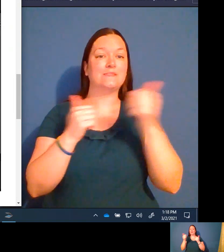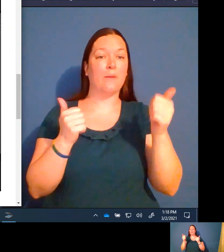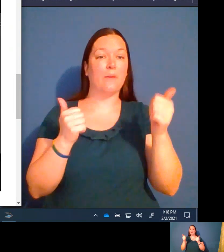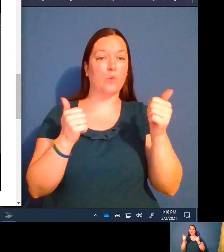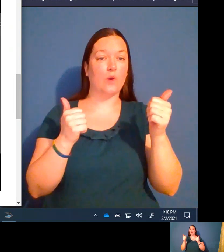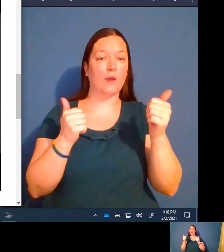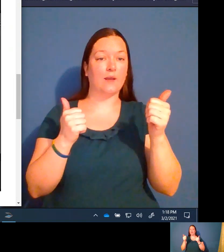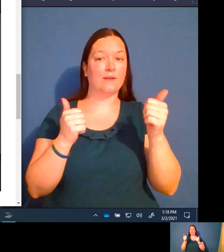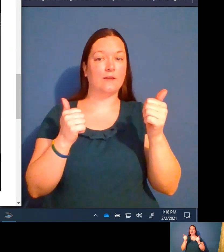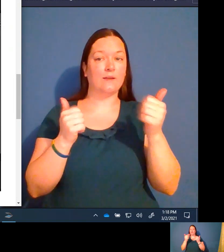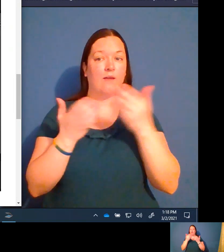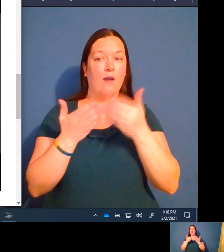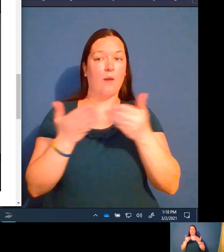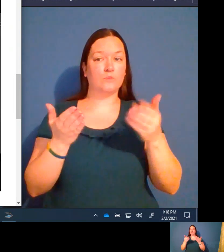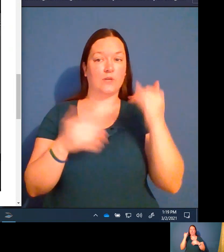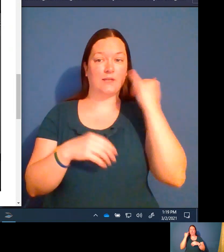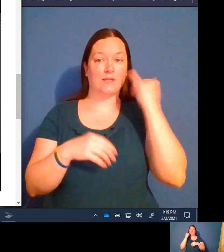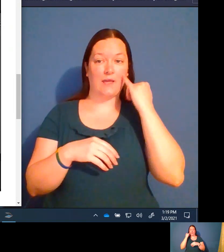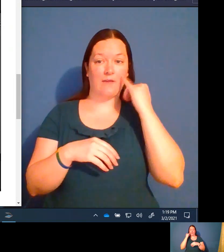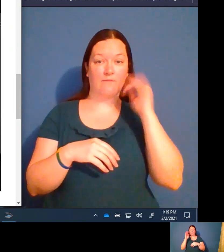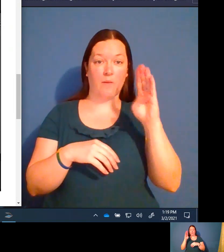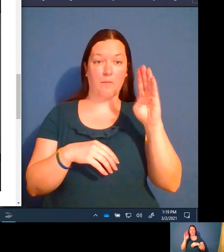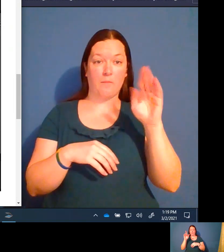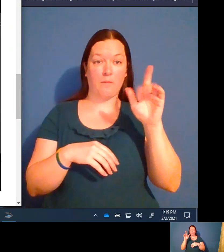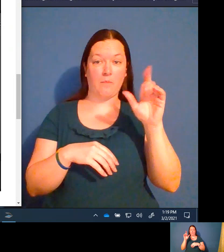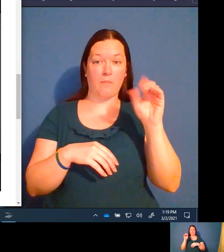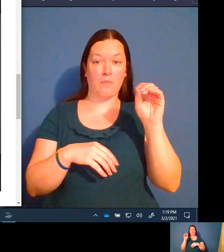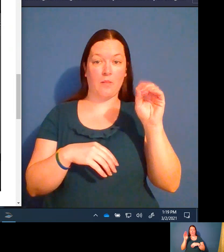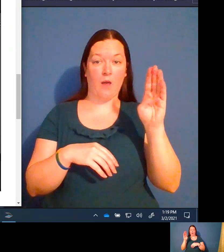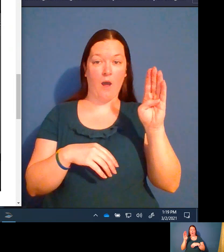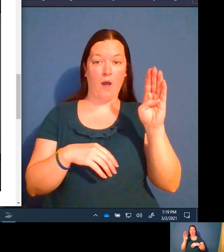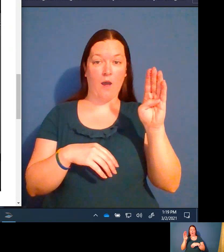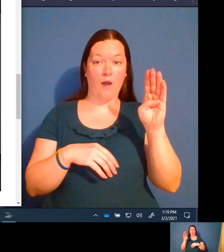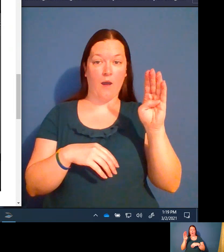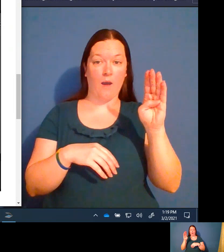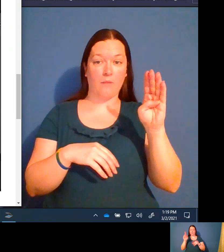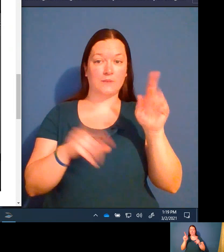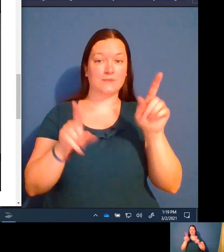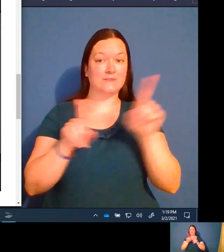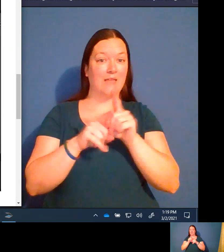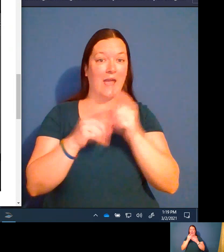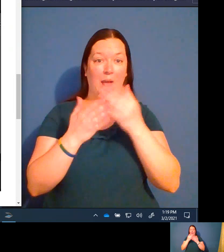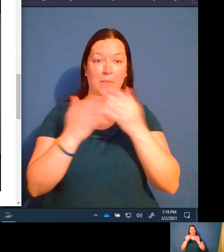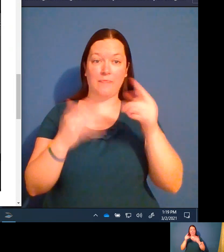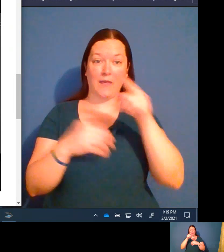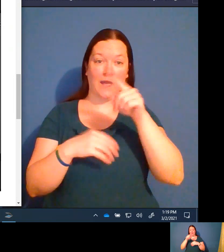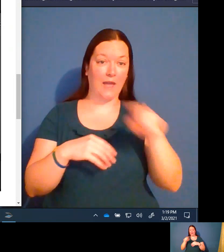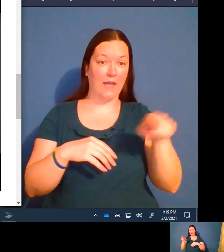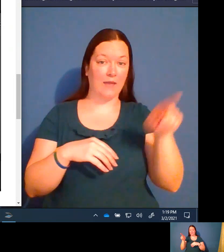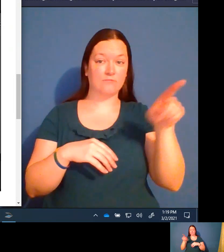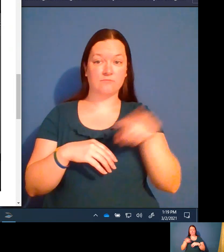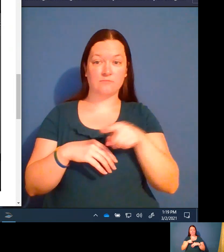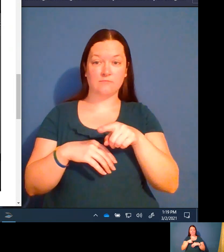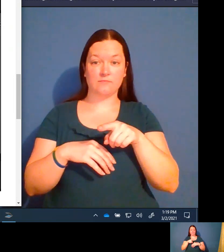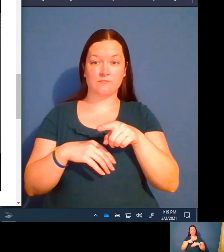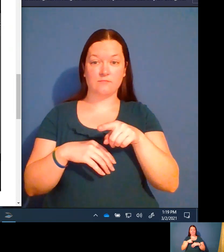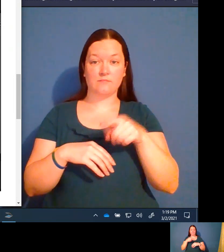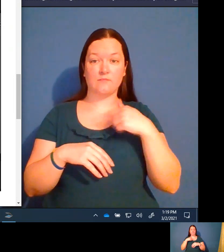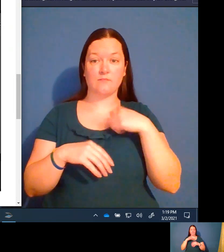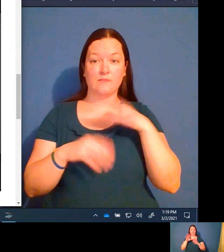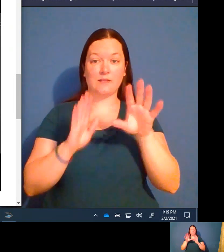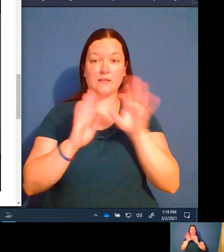I use the blob brush and do the same thing, okay, and then I go back and